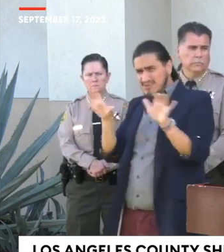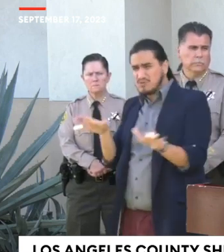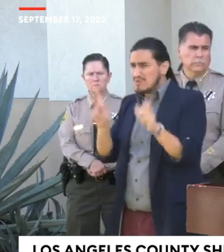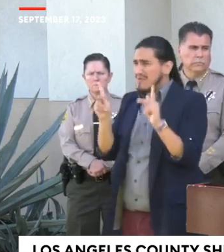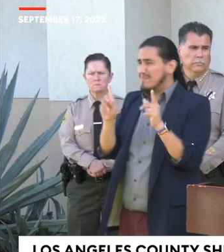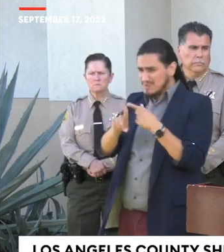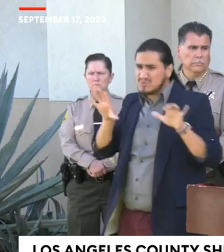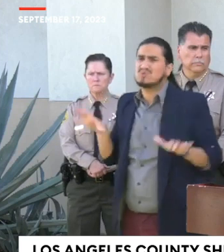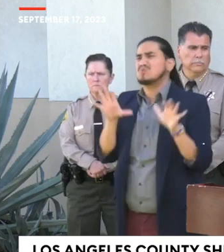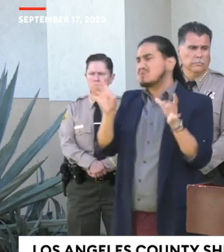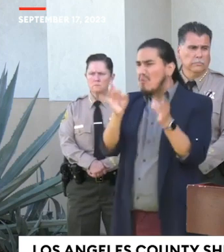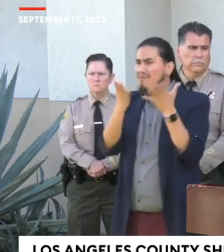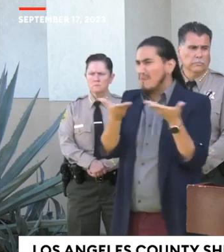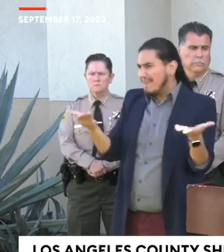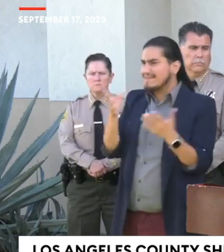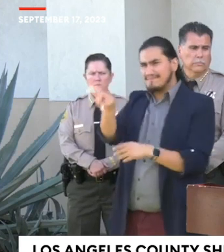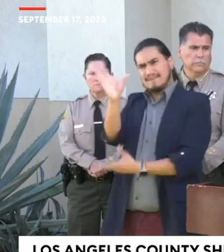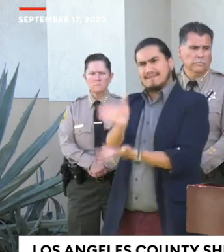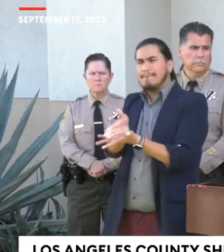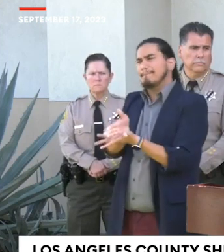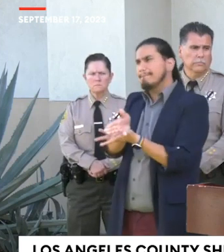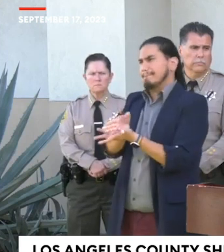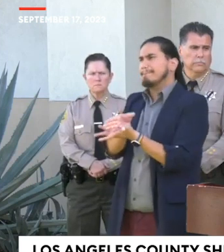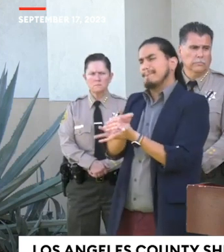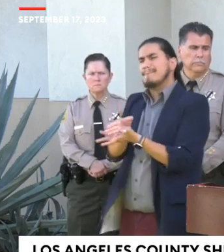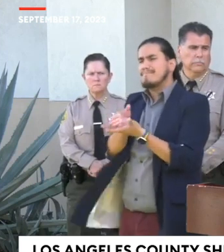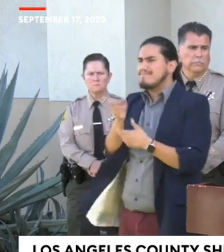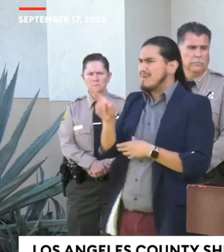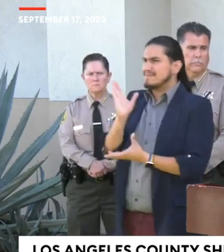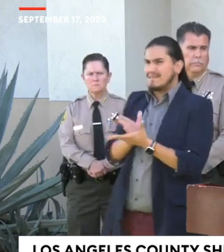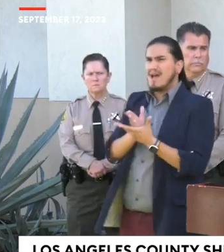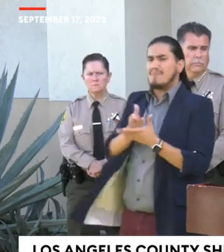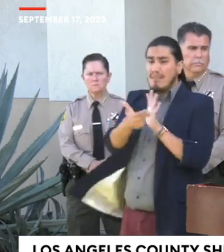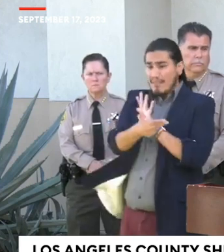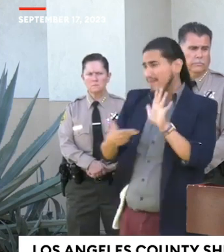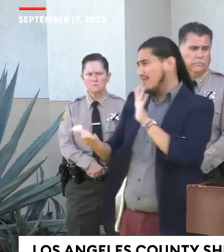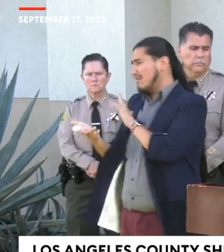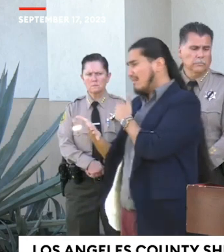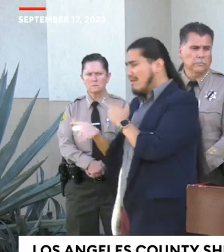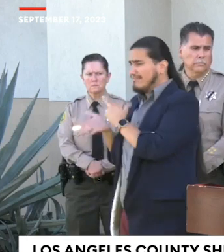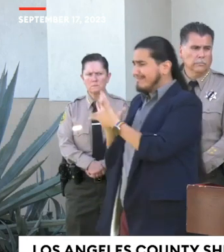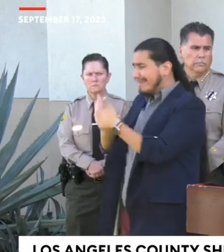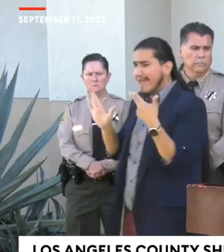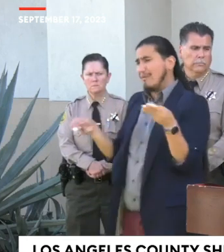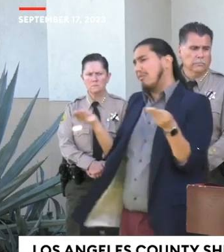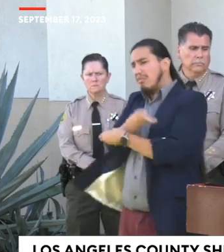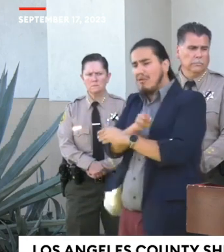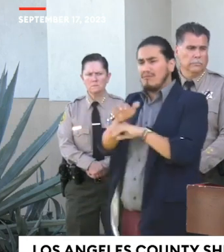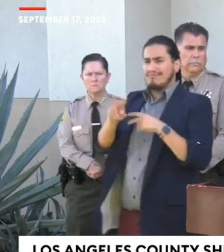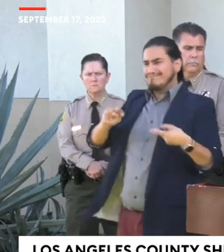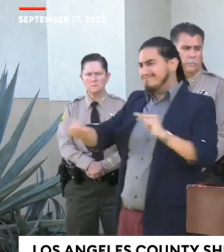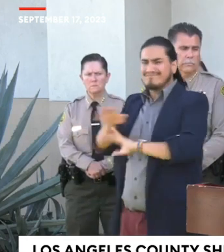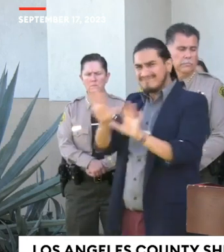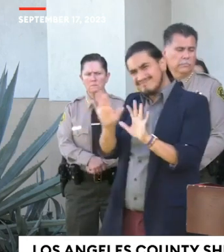senseless acts of violence like this, and it has to stop. It has to stop Your communities deserve better. The people who protect those